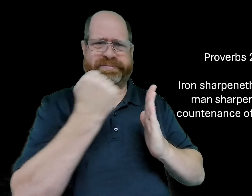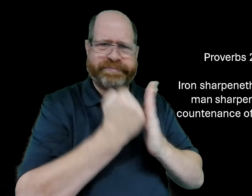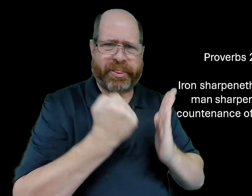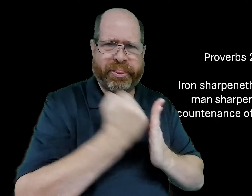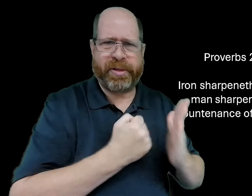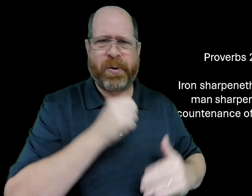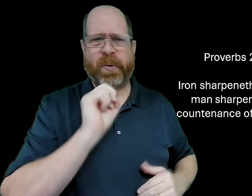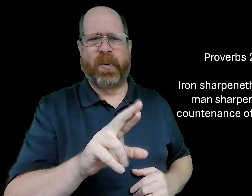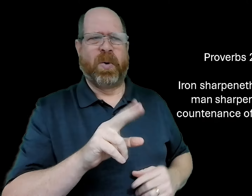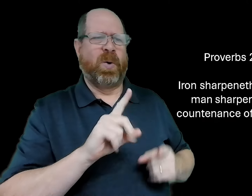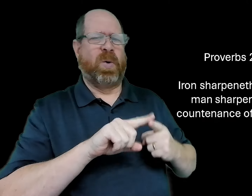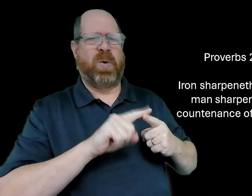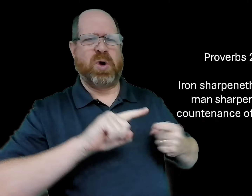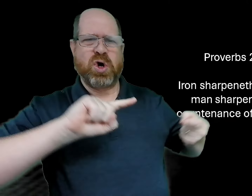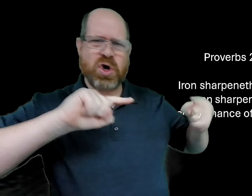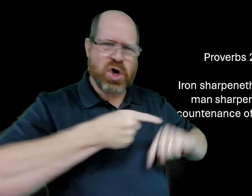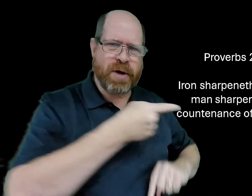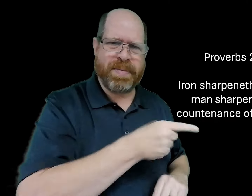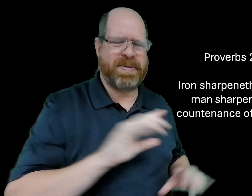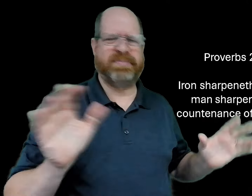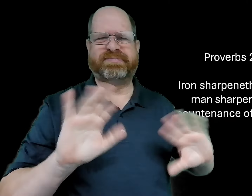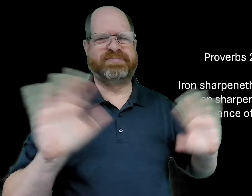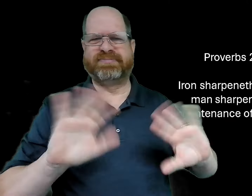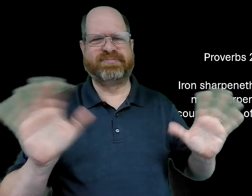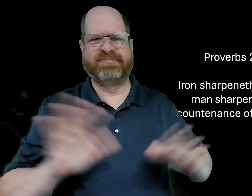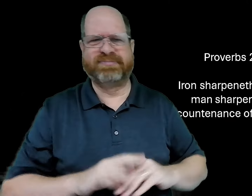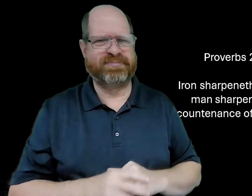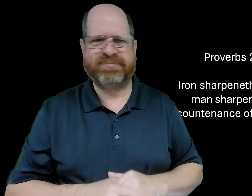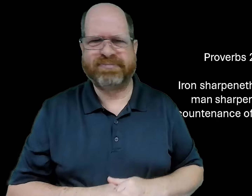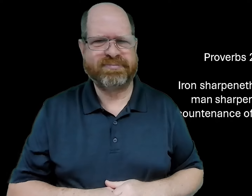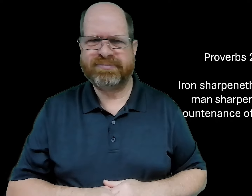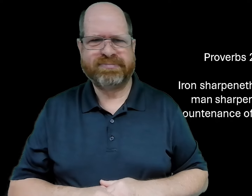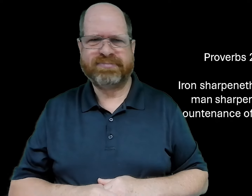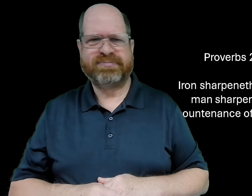There's no room for backstabbing or hurting each other.